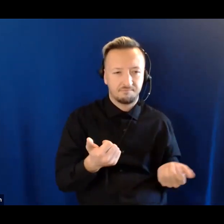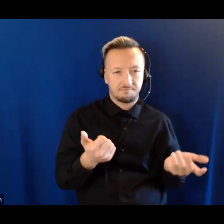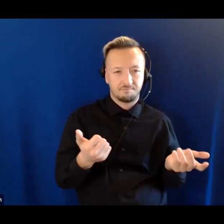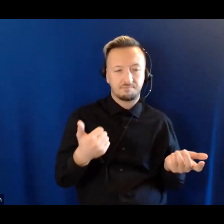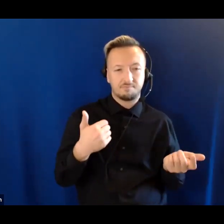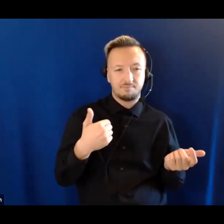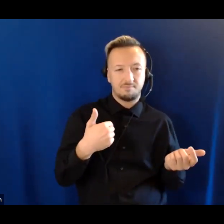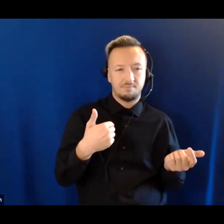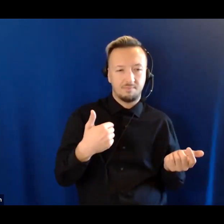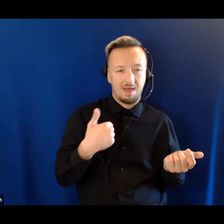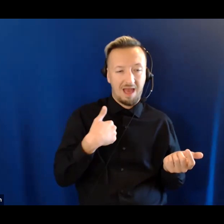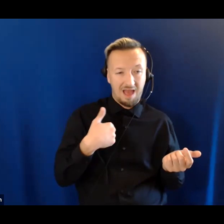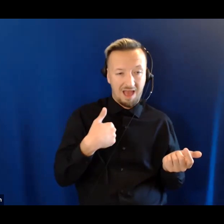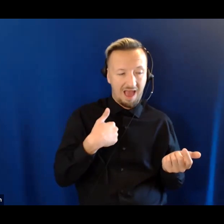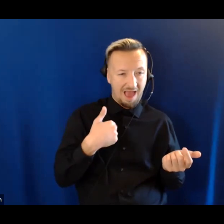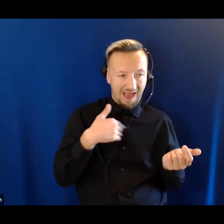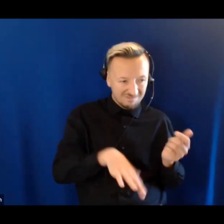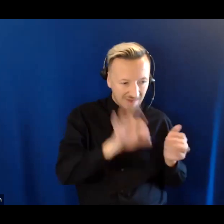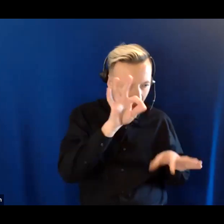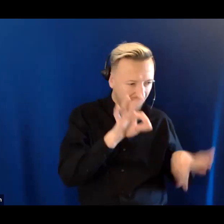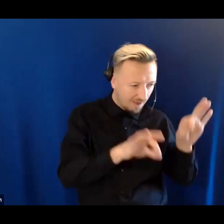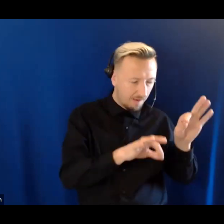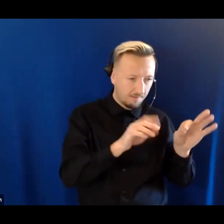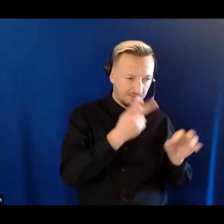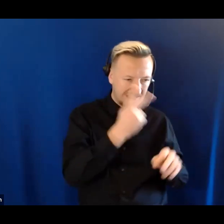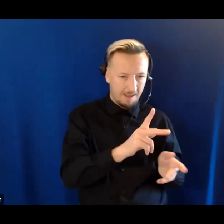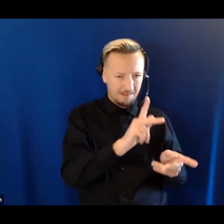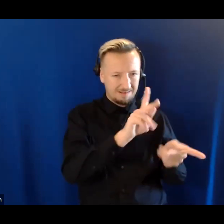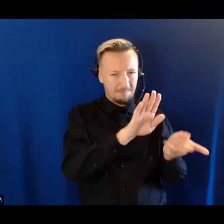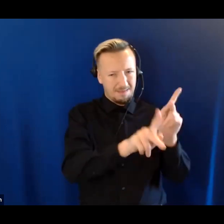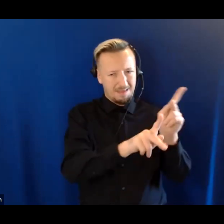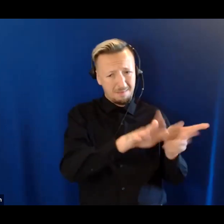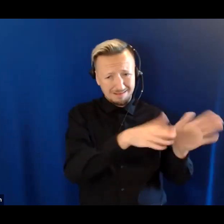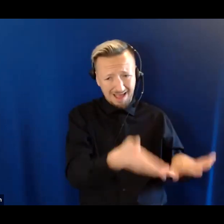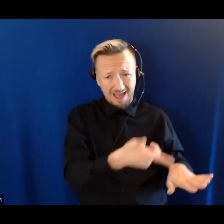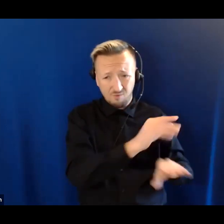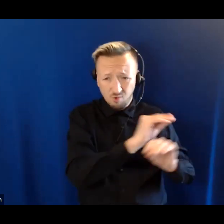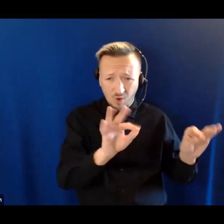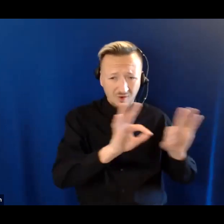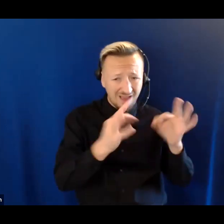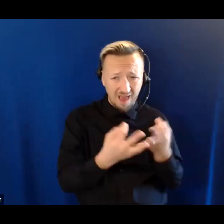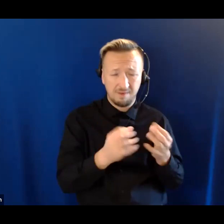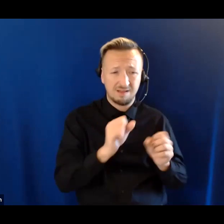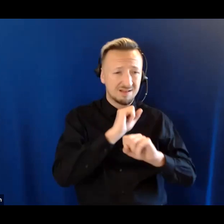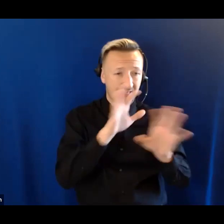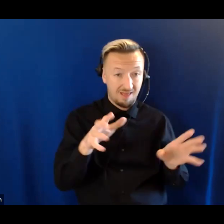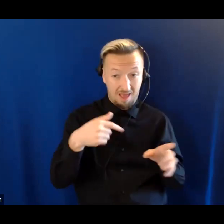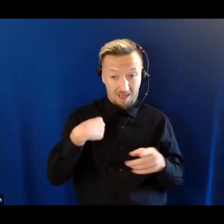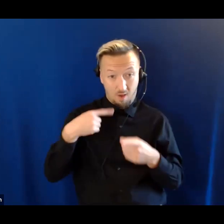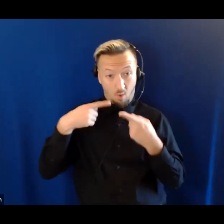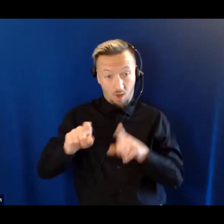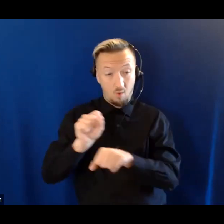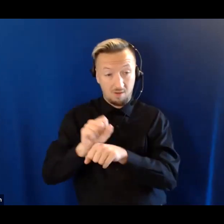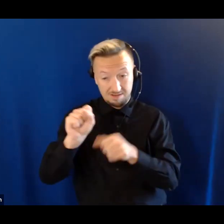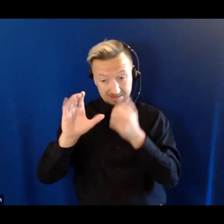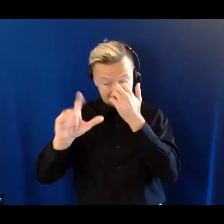bodies of people that don't have family members, right? And that's while working at the SIL, and that's also not something